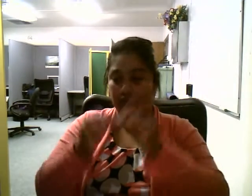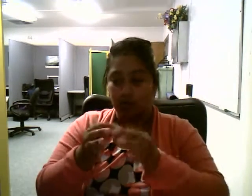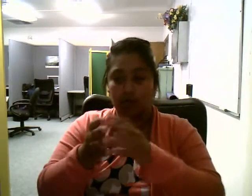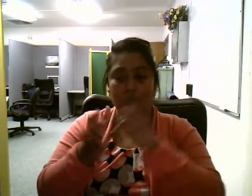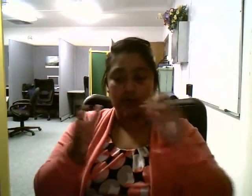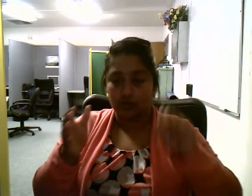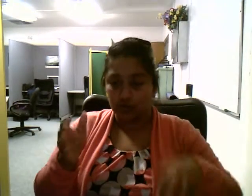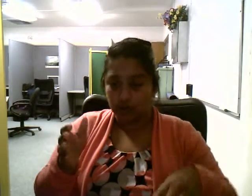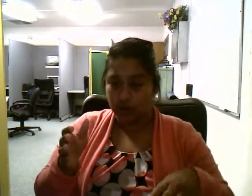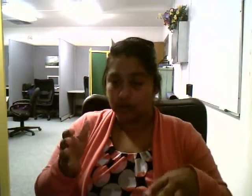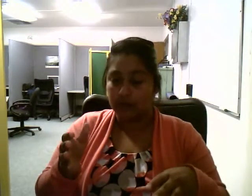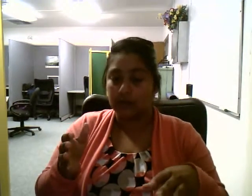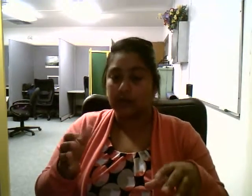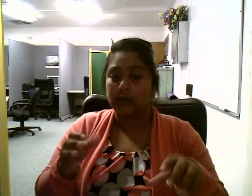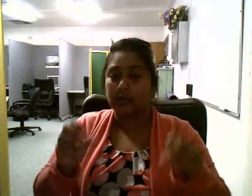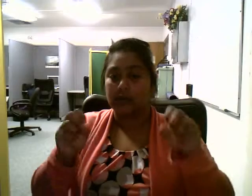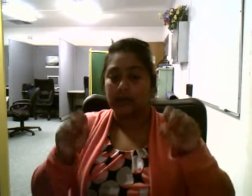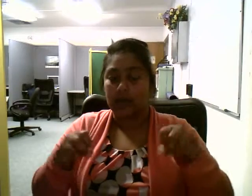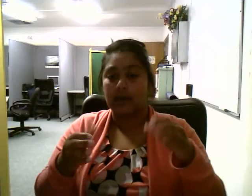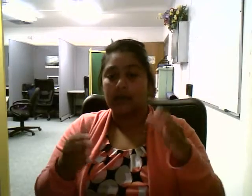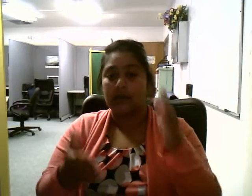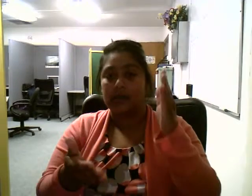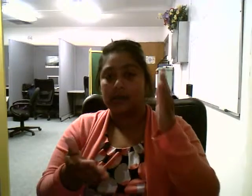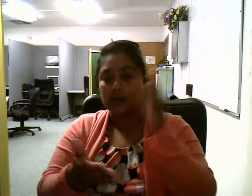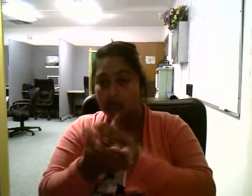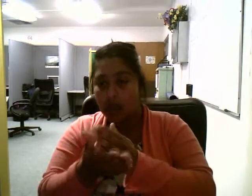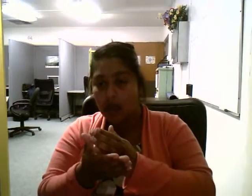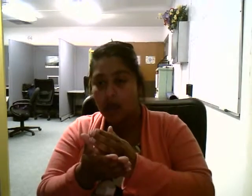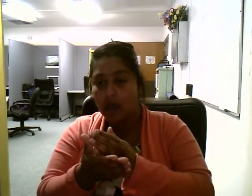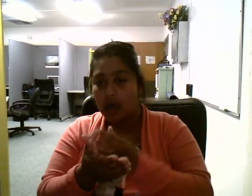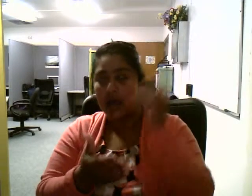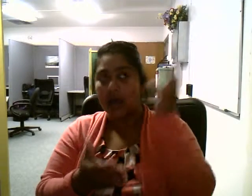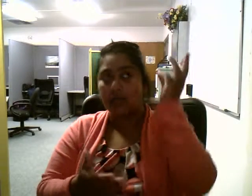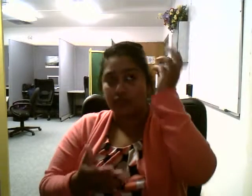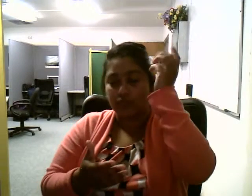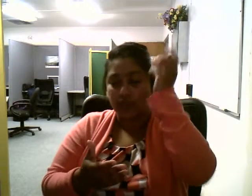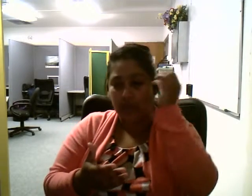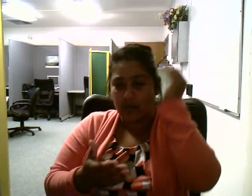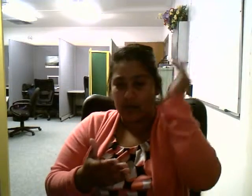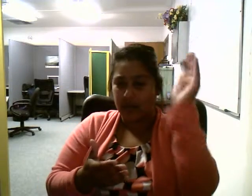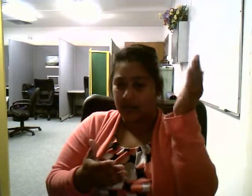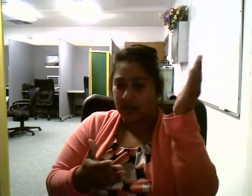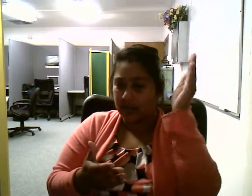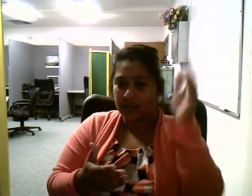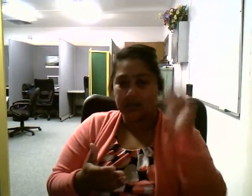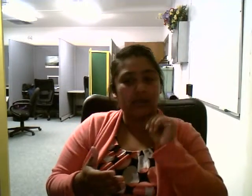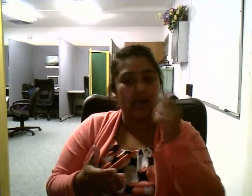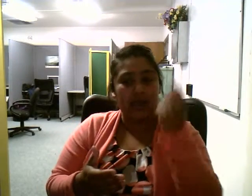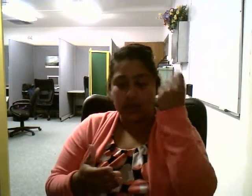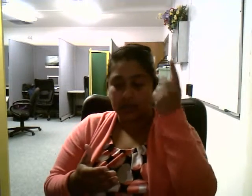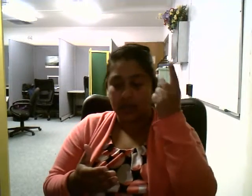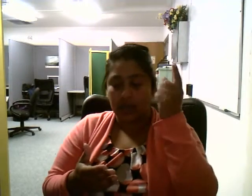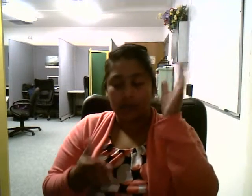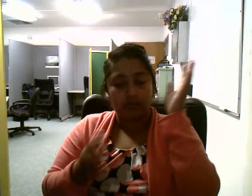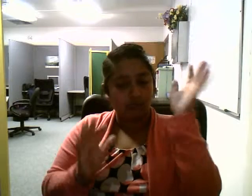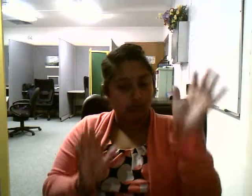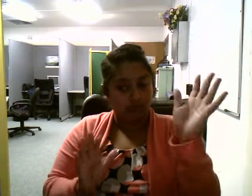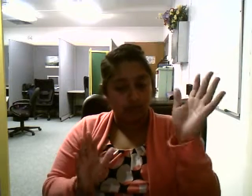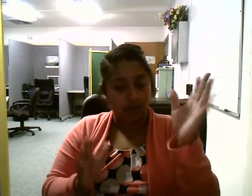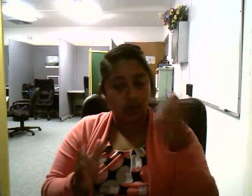to stop, think about what's been presented to them, and if they don't understand, back up and watch